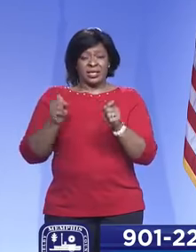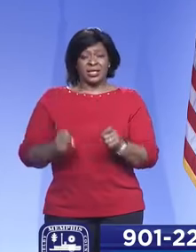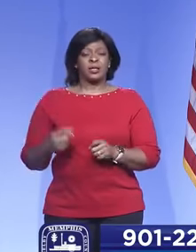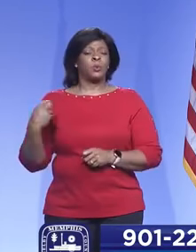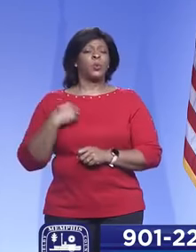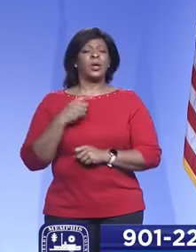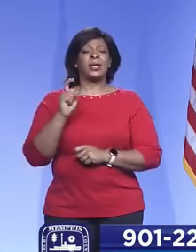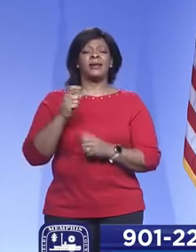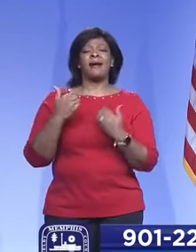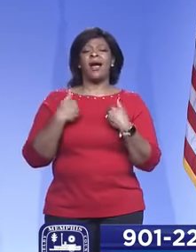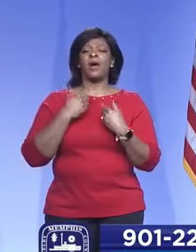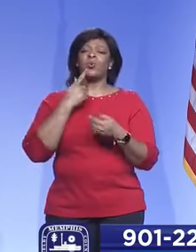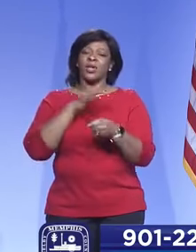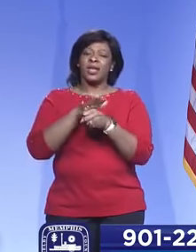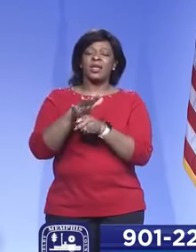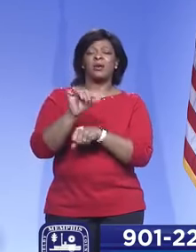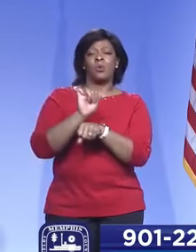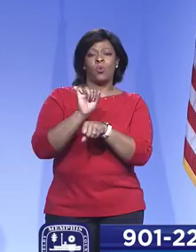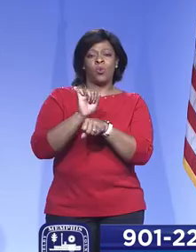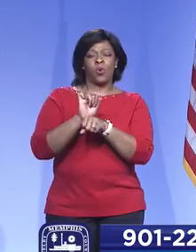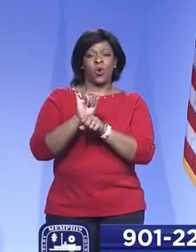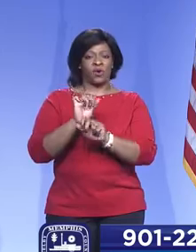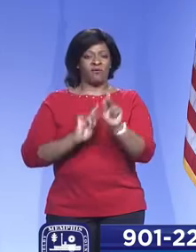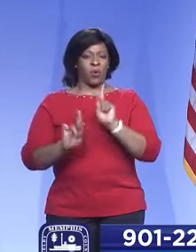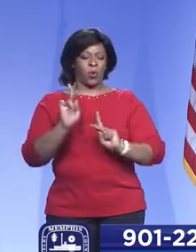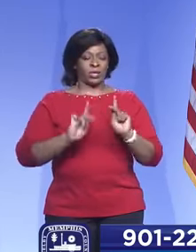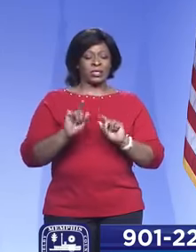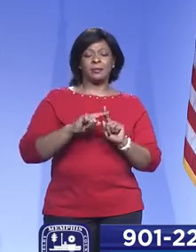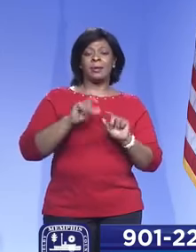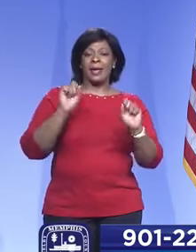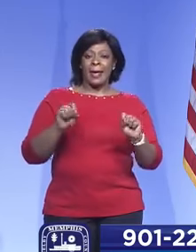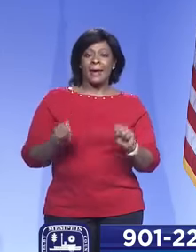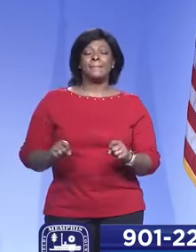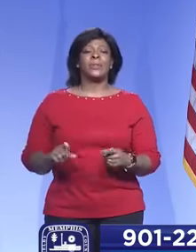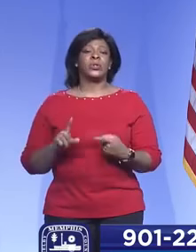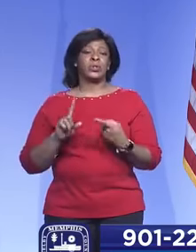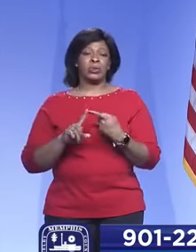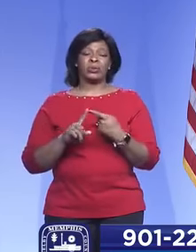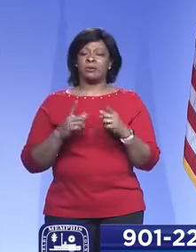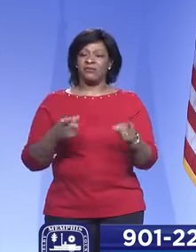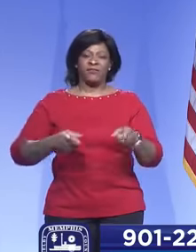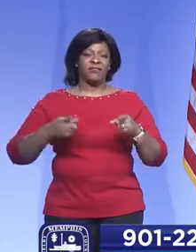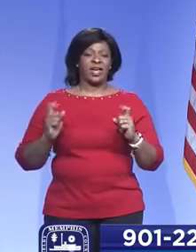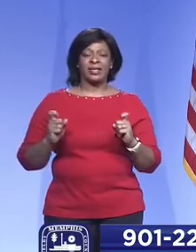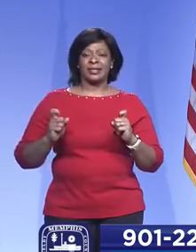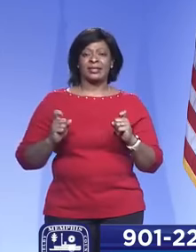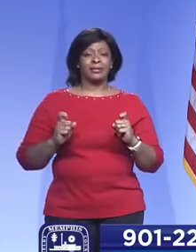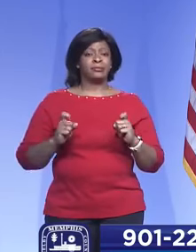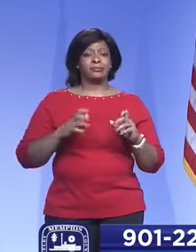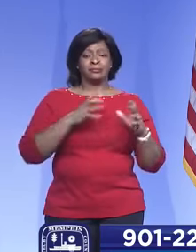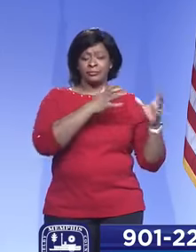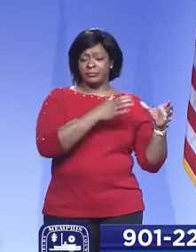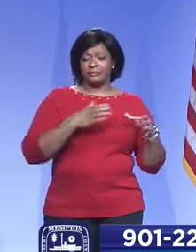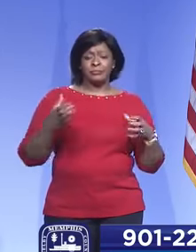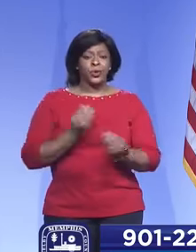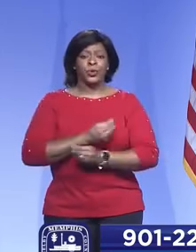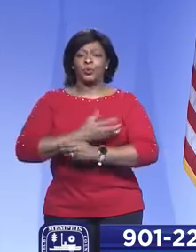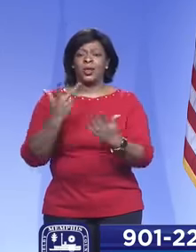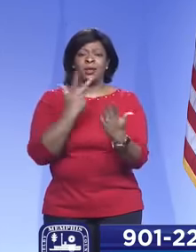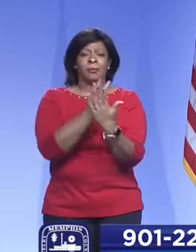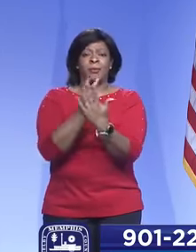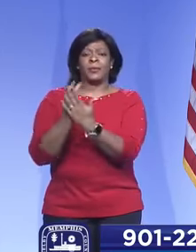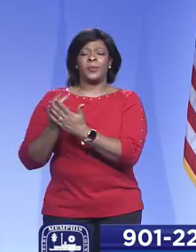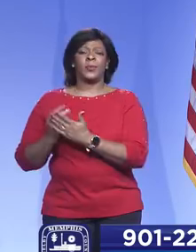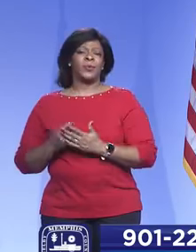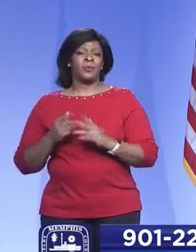we need to have sufficient workforce to be able to quickly put the vaccine in the field and